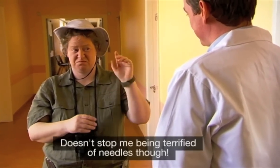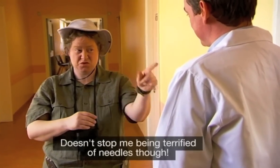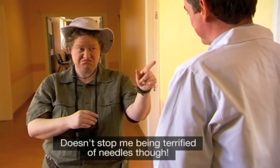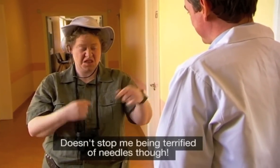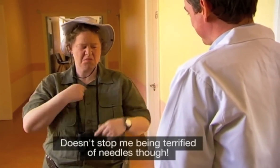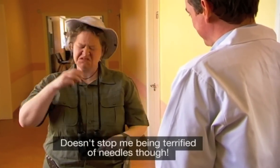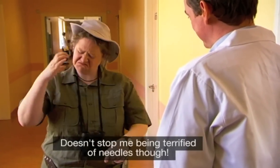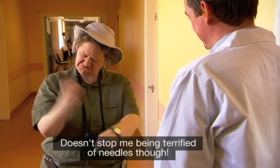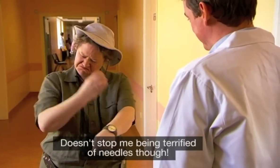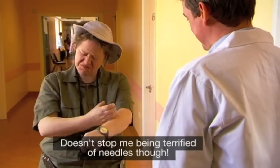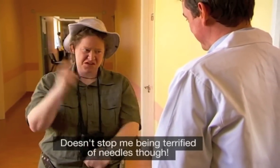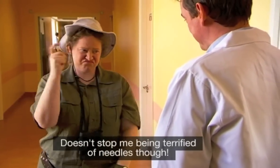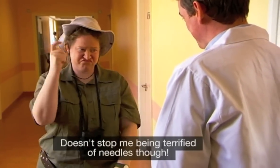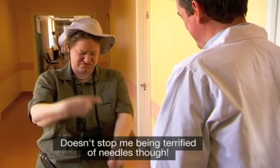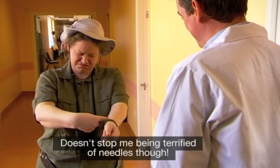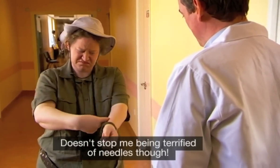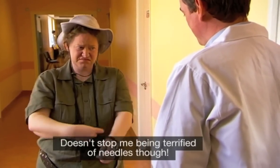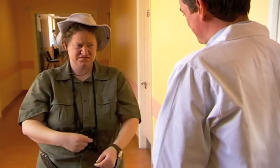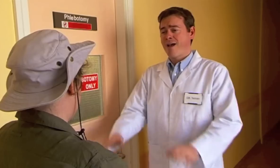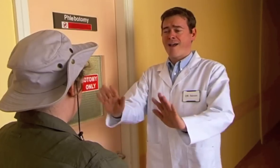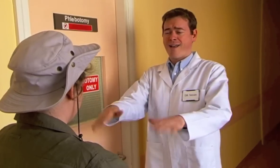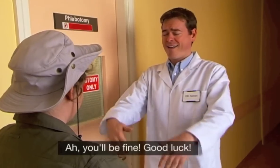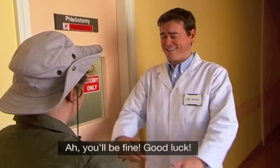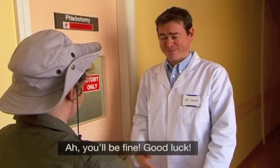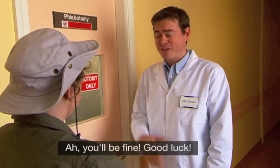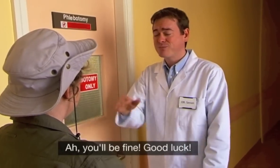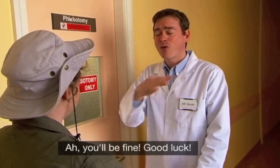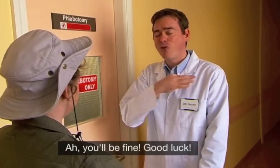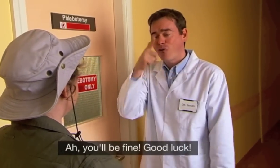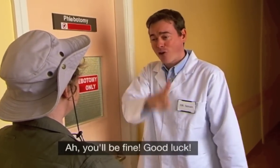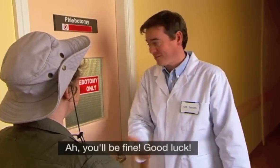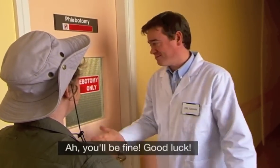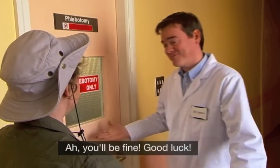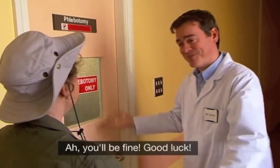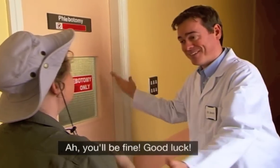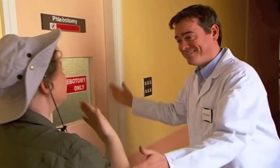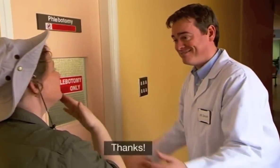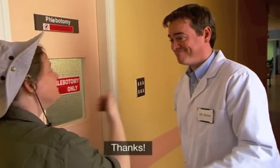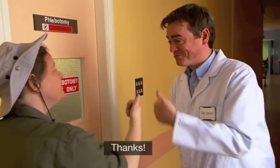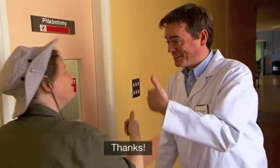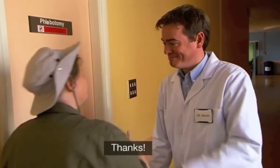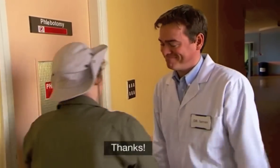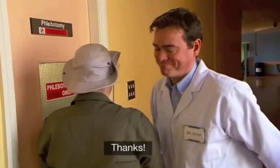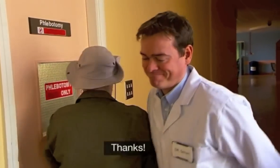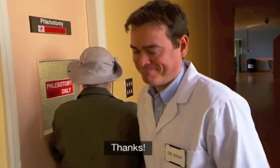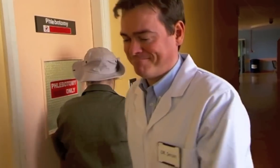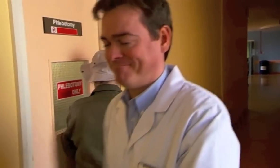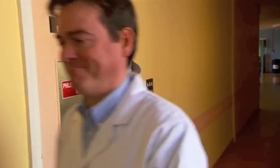Doesn't stop me being terrified of needles, though. Yeah, you'll be fine. Good luck. Thanks.